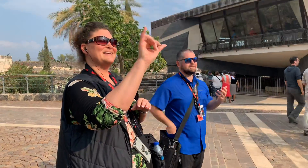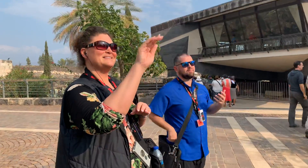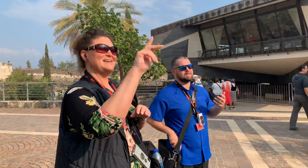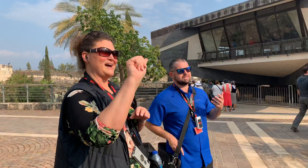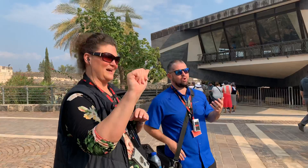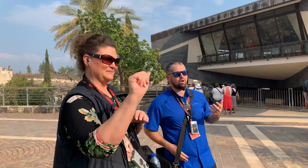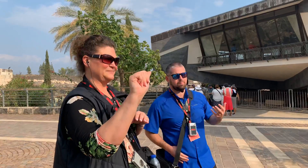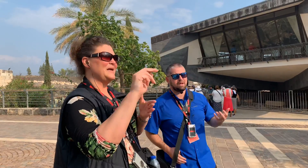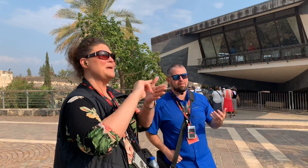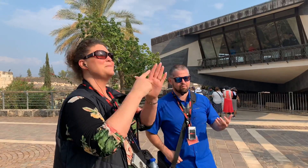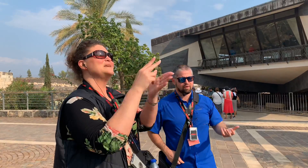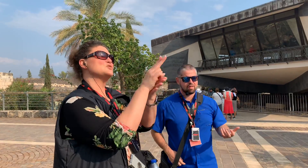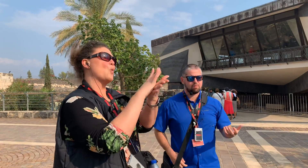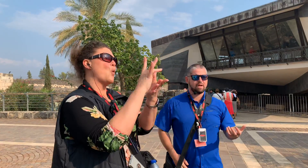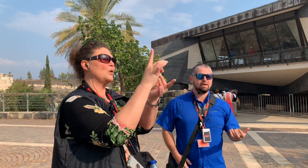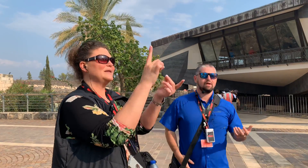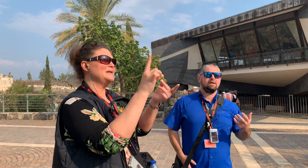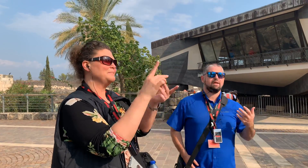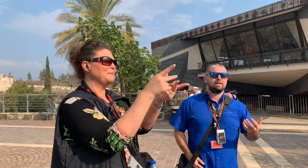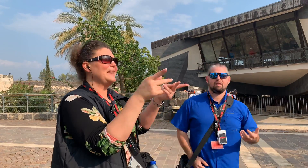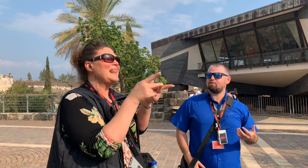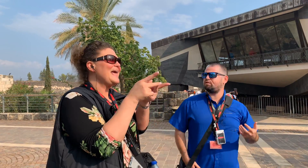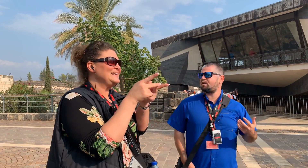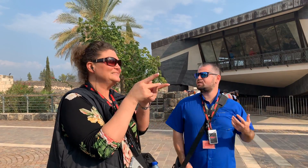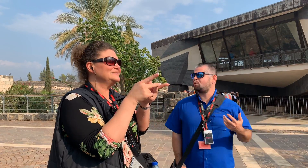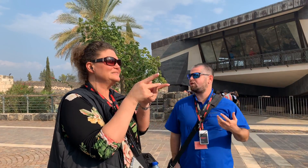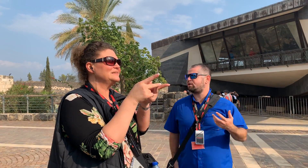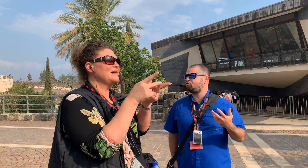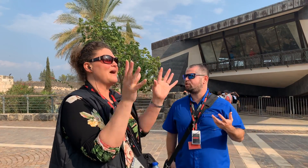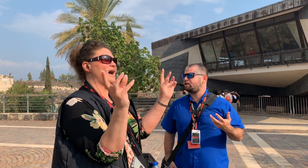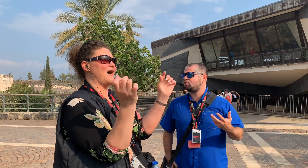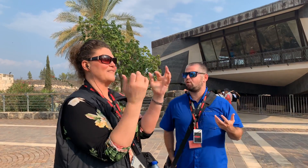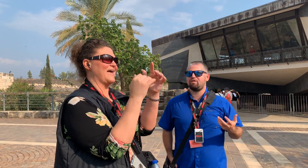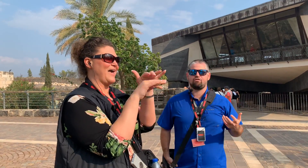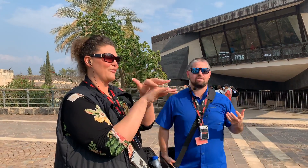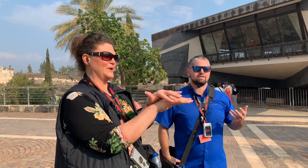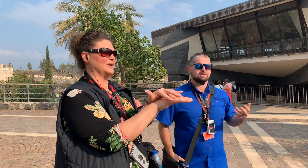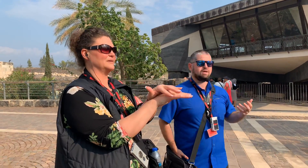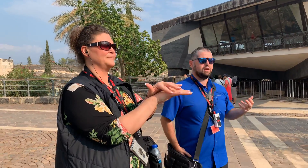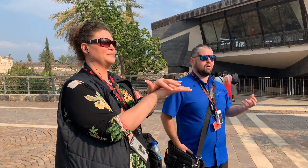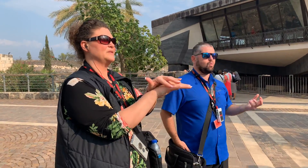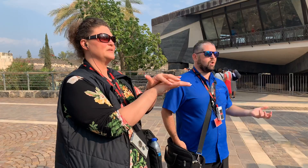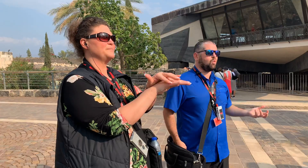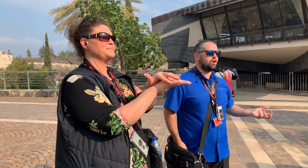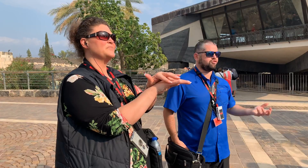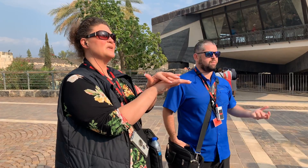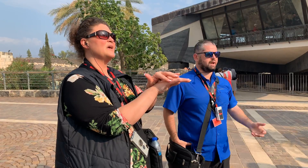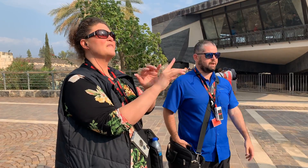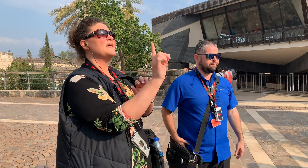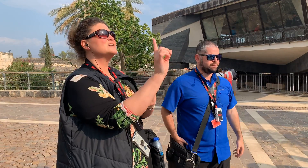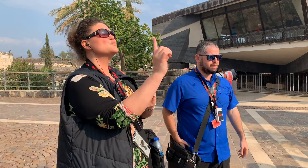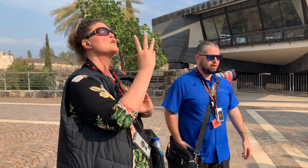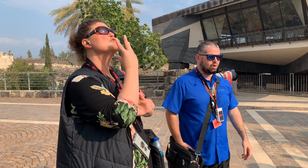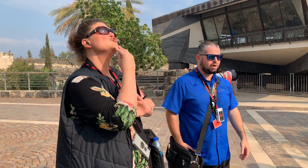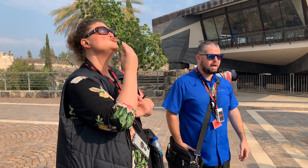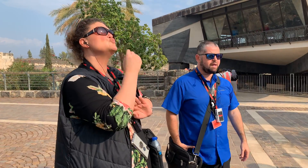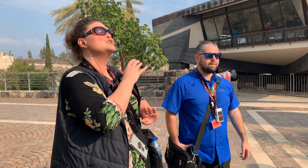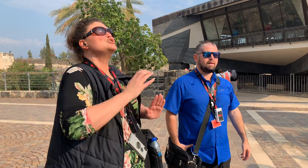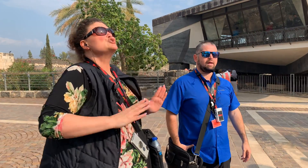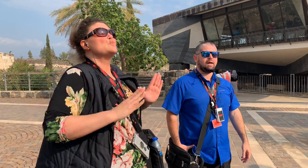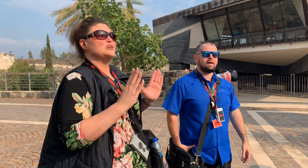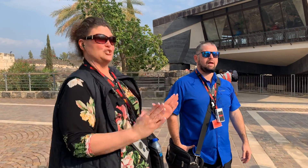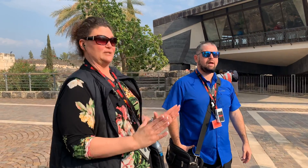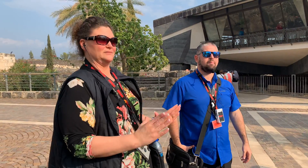Domus Ecclesia means a holy place of gathering. That's where the Judeo-Christians were worshipping.